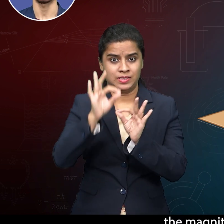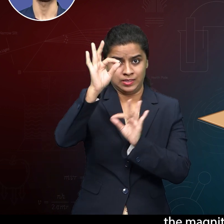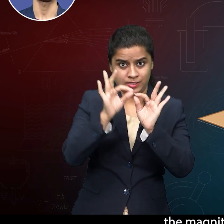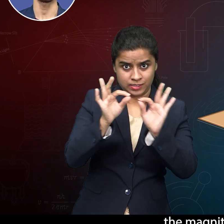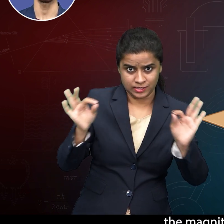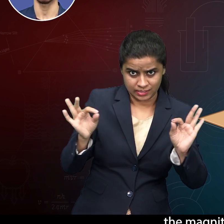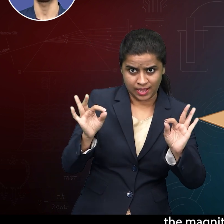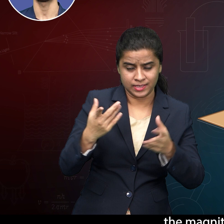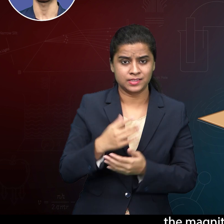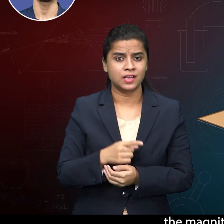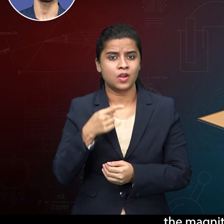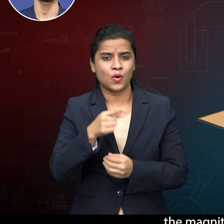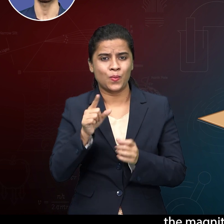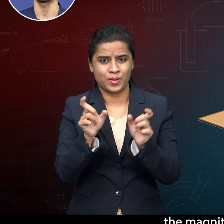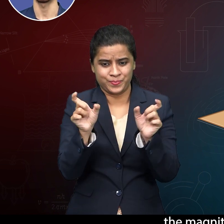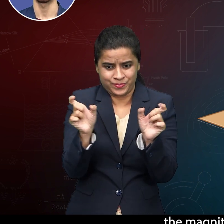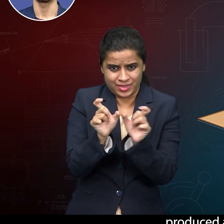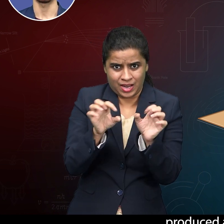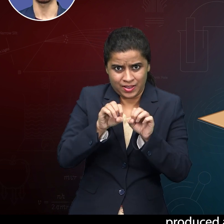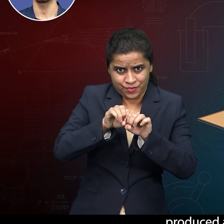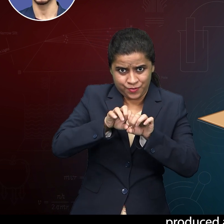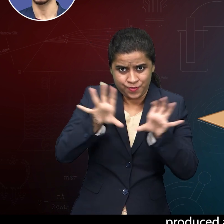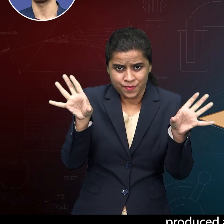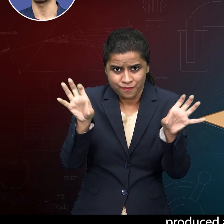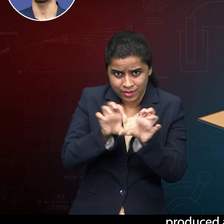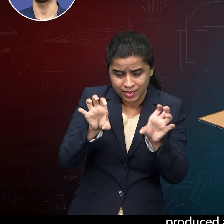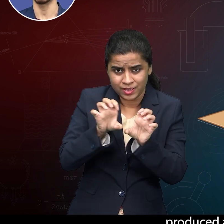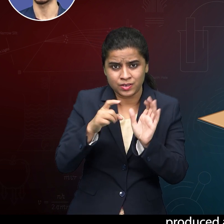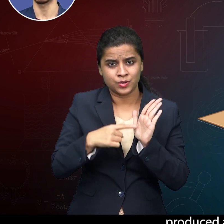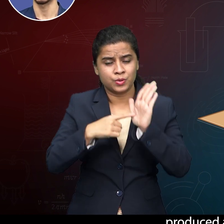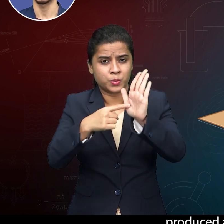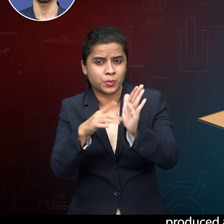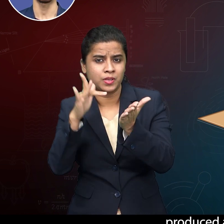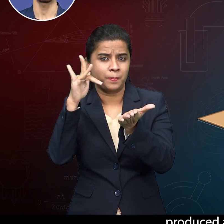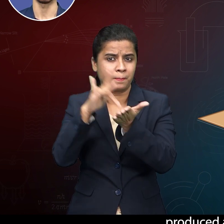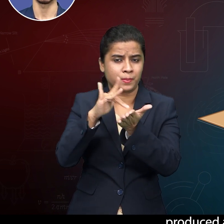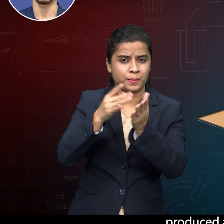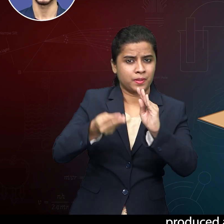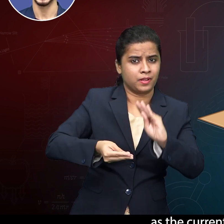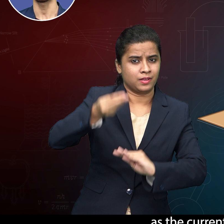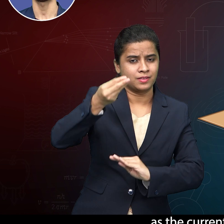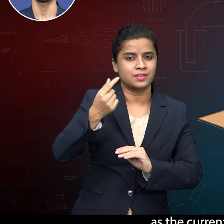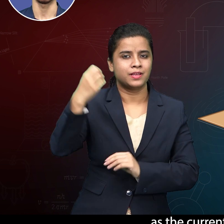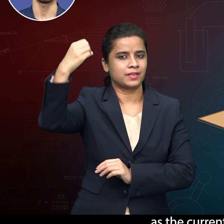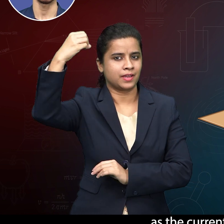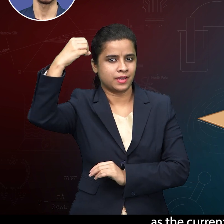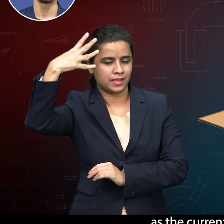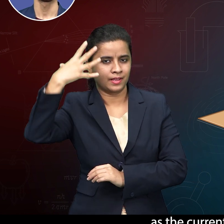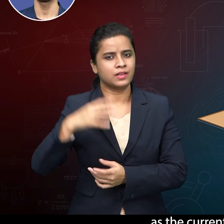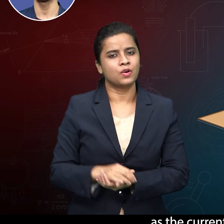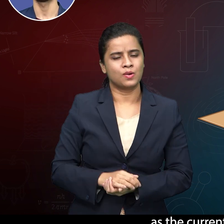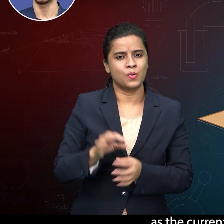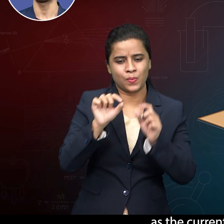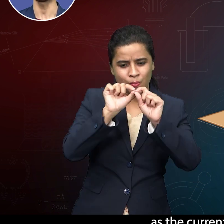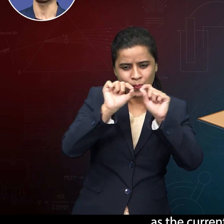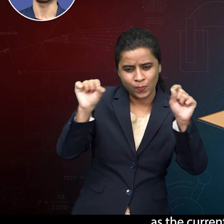the magnitude of the magnetic field produced at a given point increases as the current